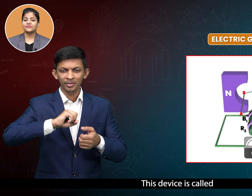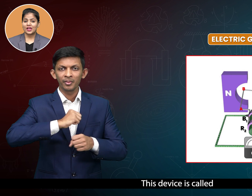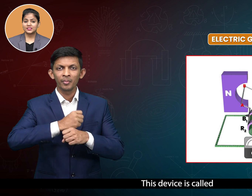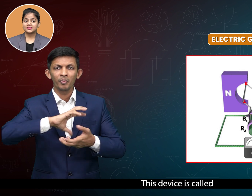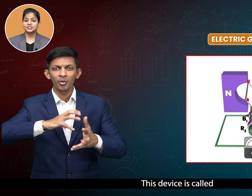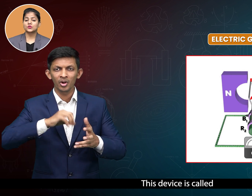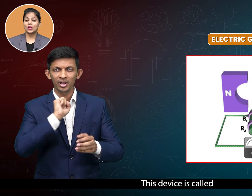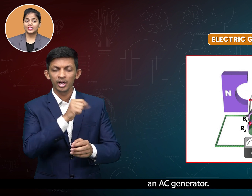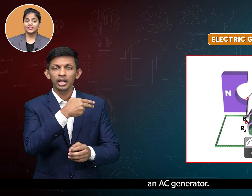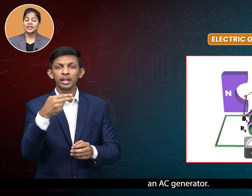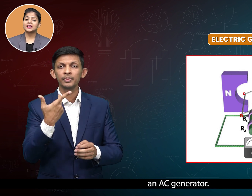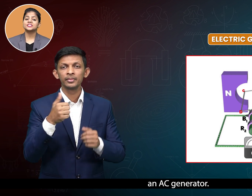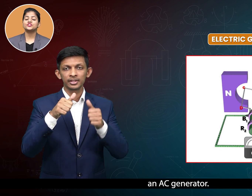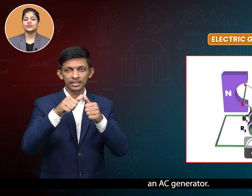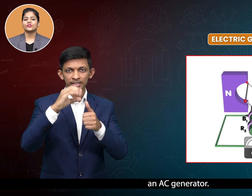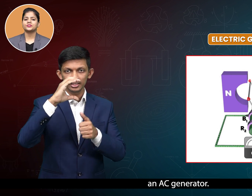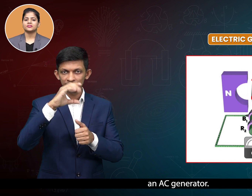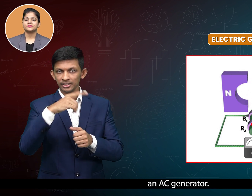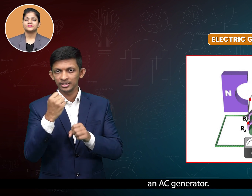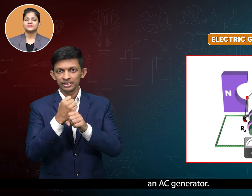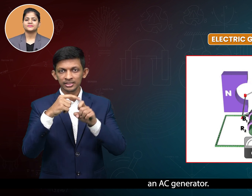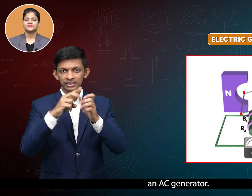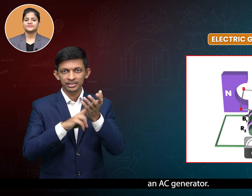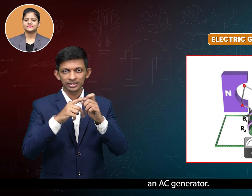This device is called an AC generator.